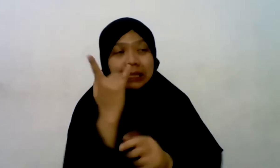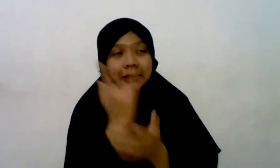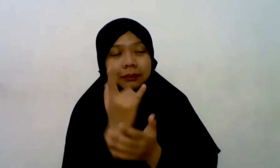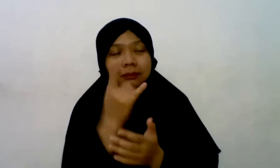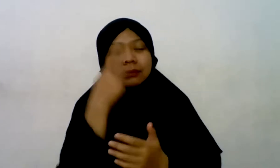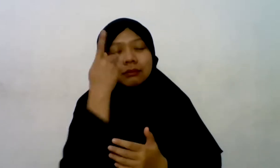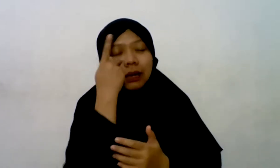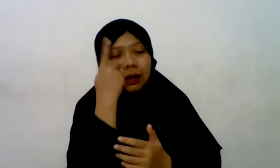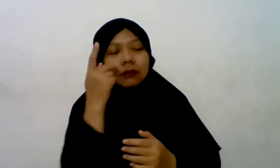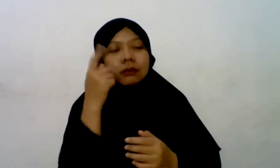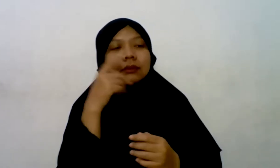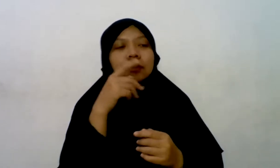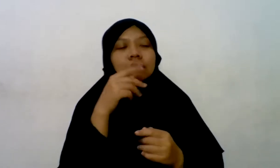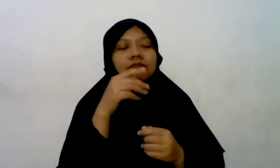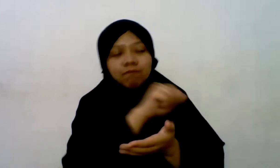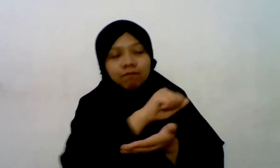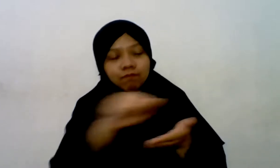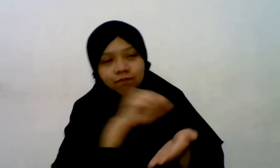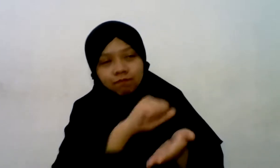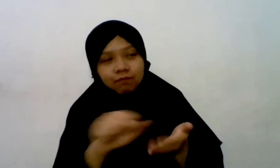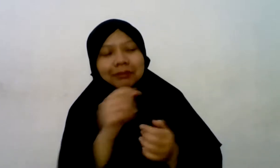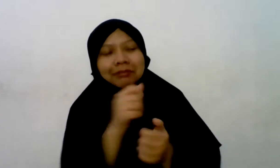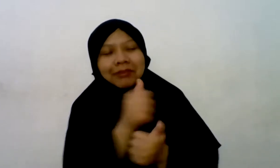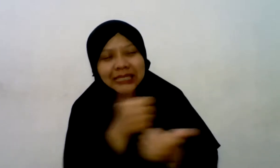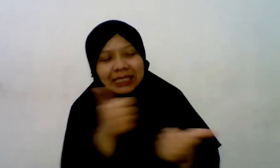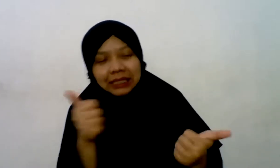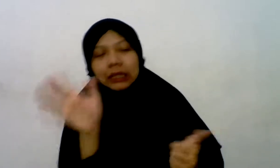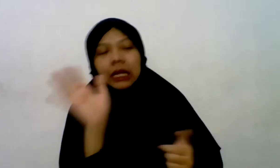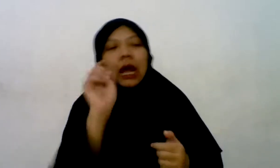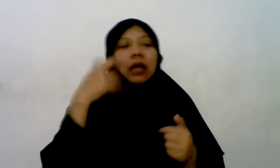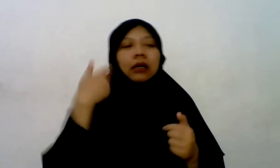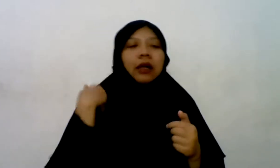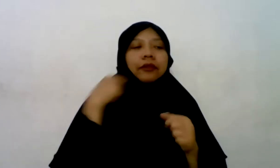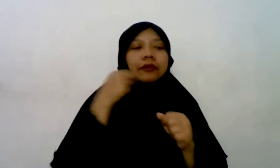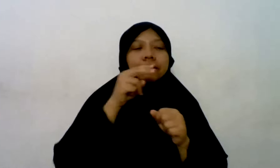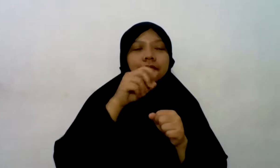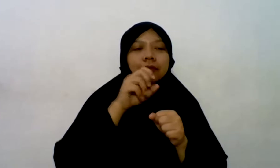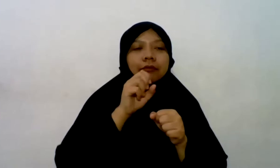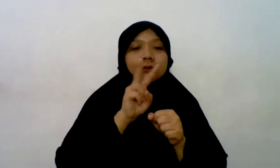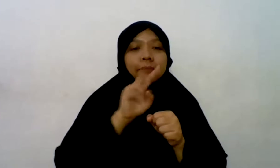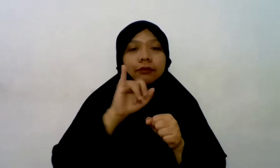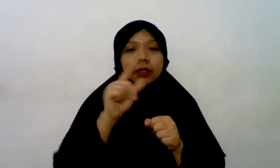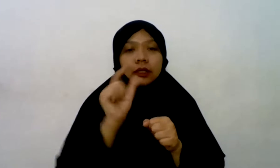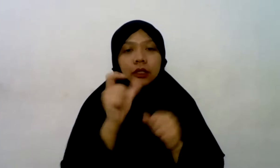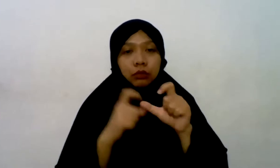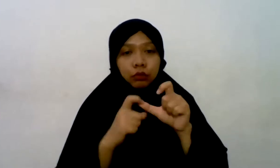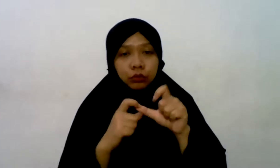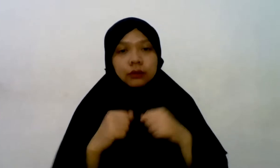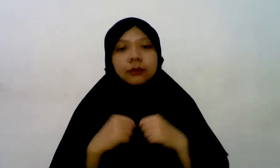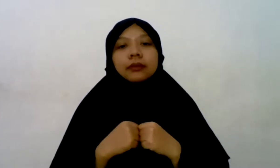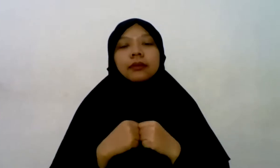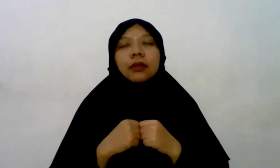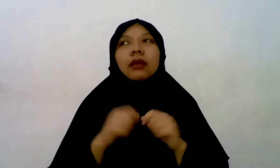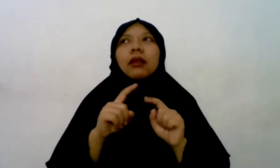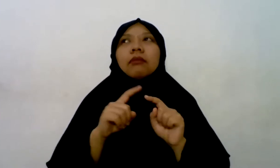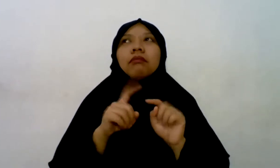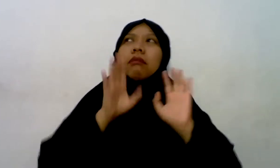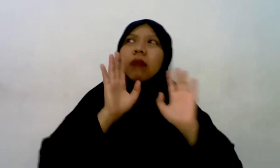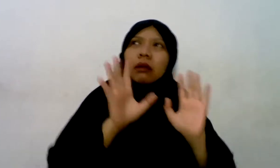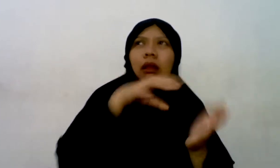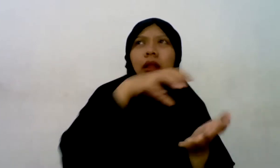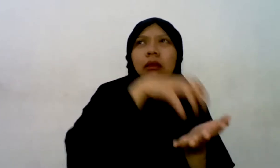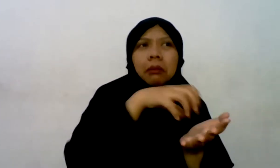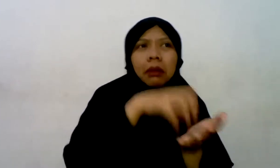for example, because information on televisions are not accessible, they don't provide sign language interpreter on the